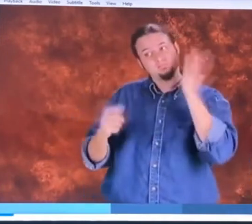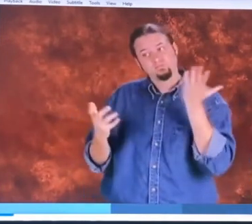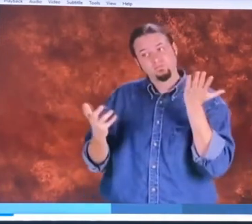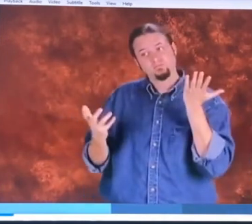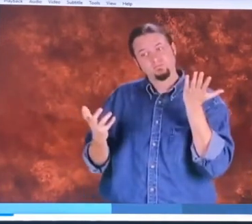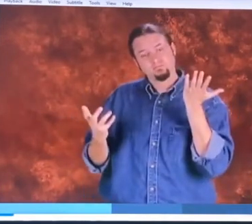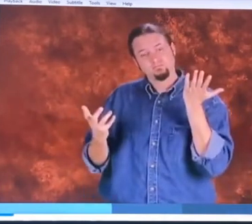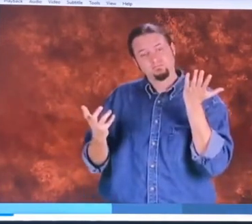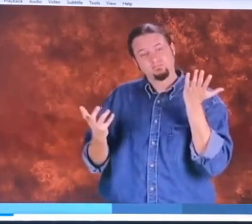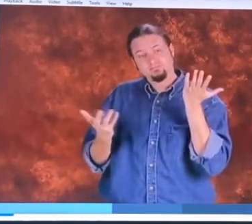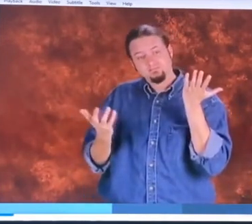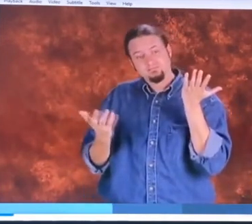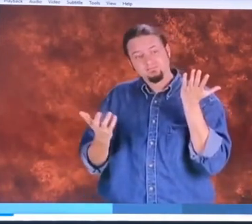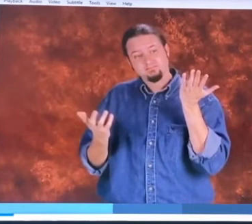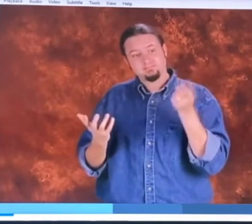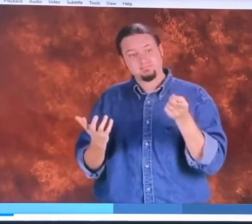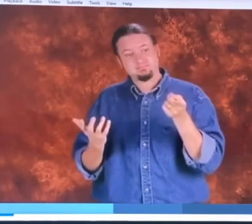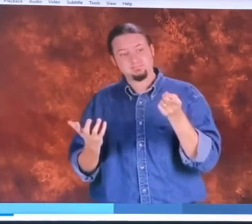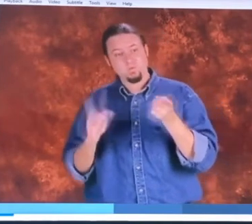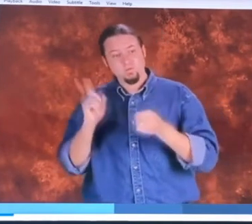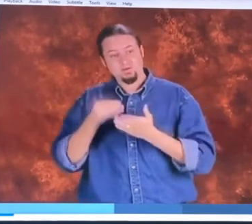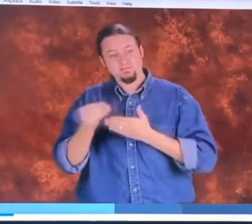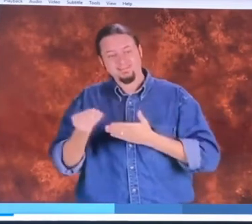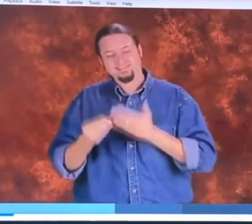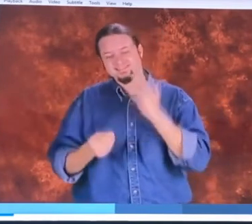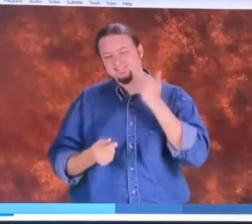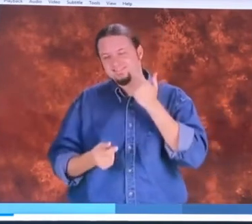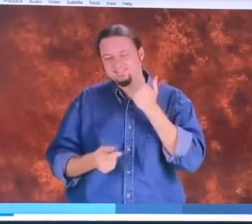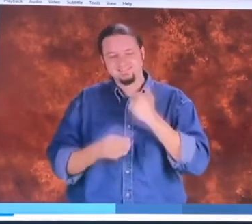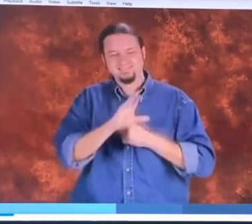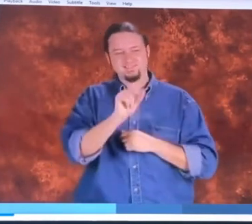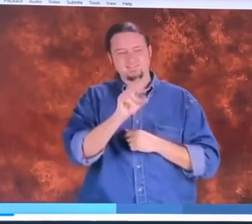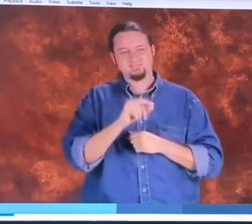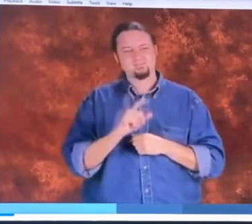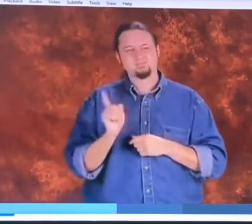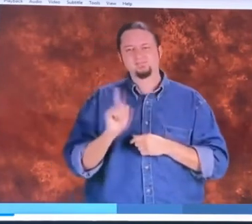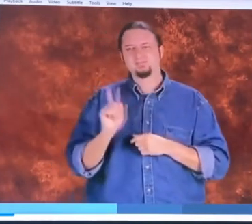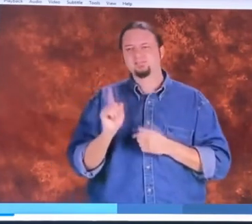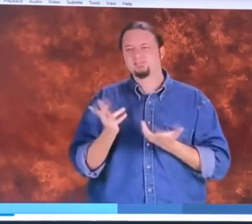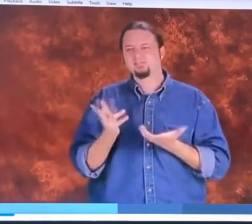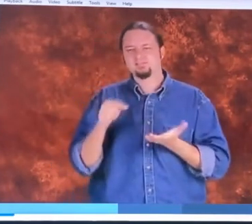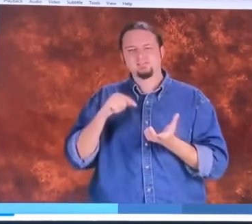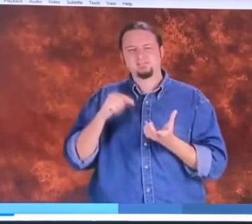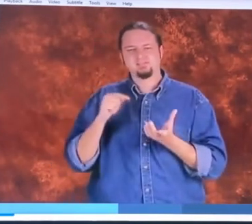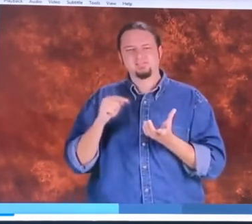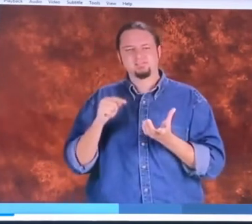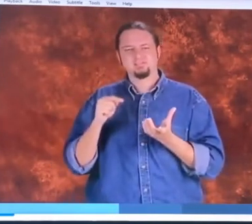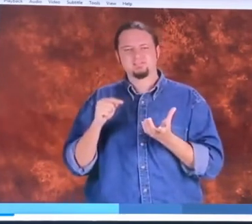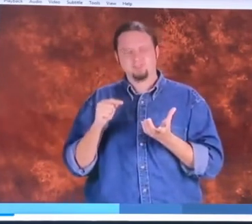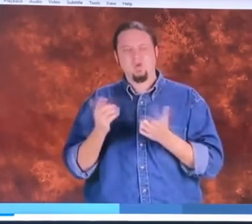outs of your digital camera. What is the number one thing you should know? Where to buy it? No.